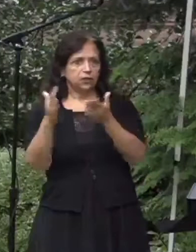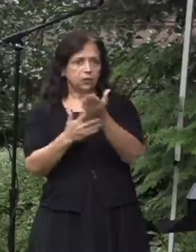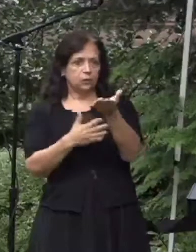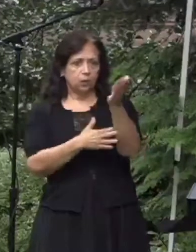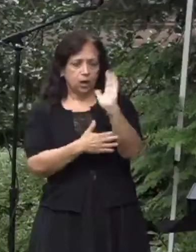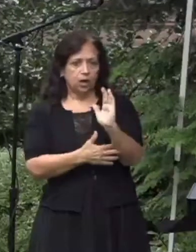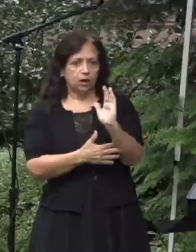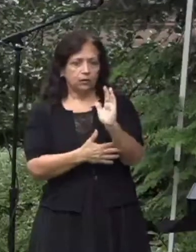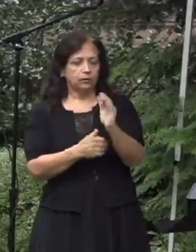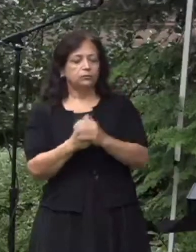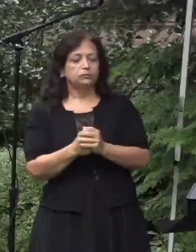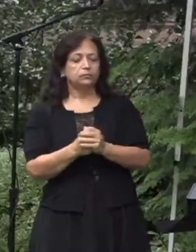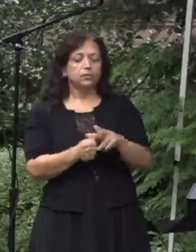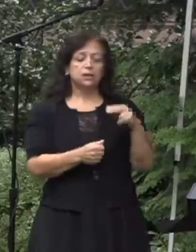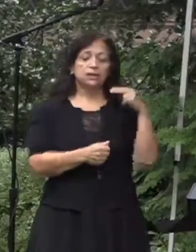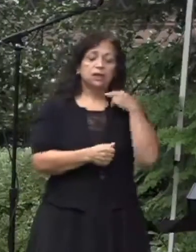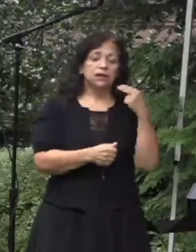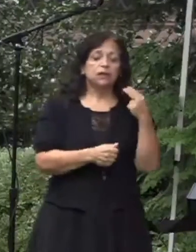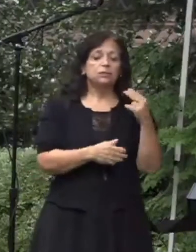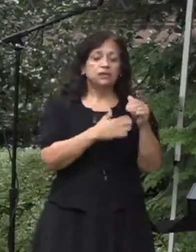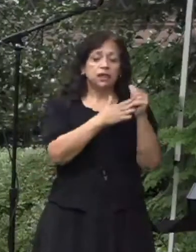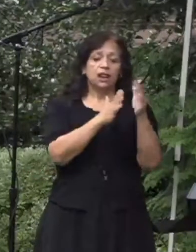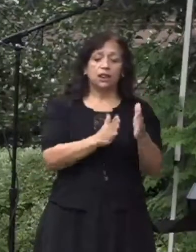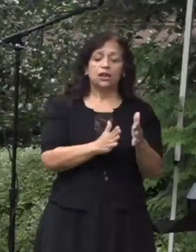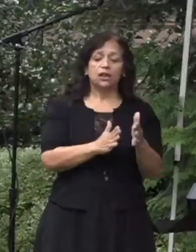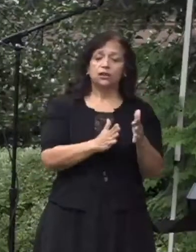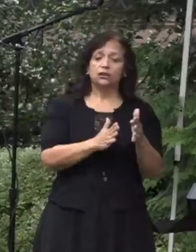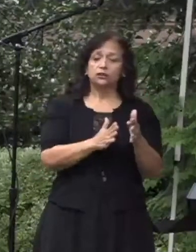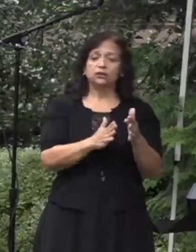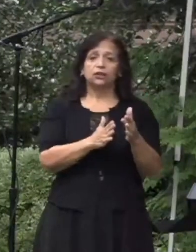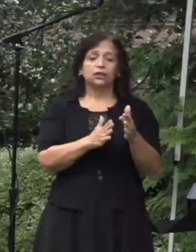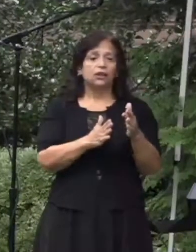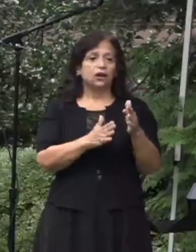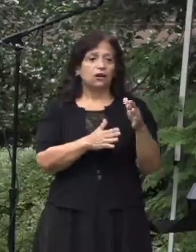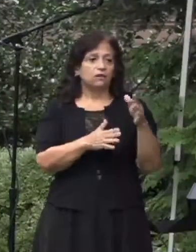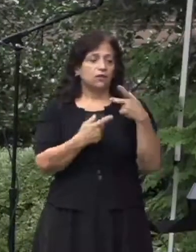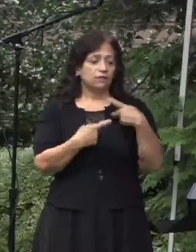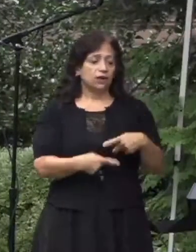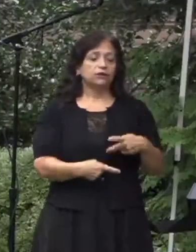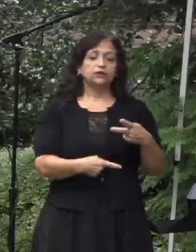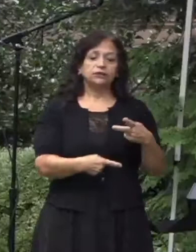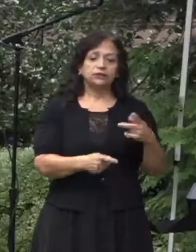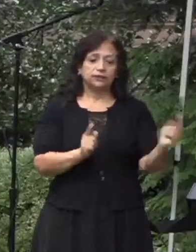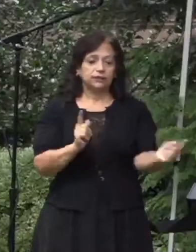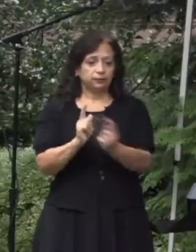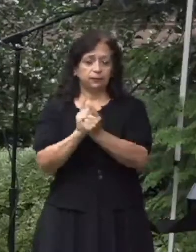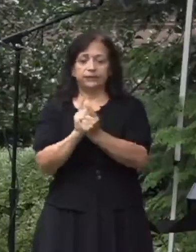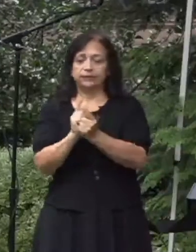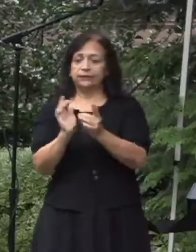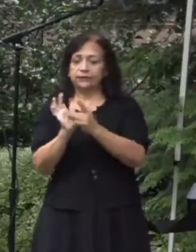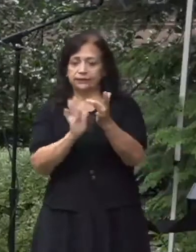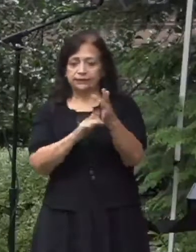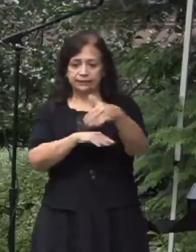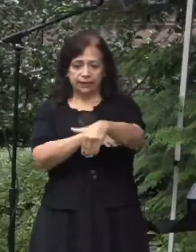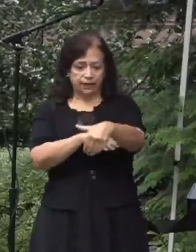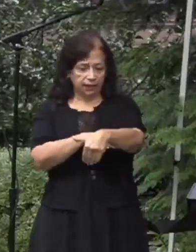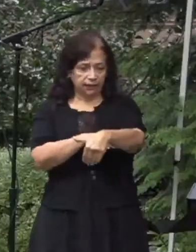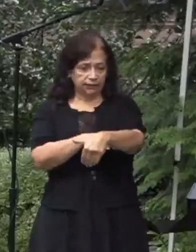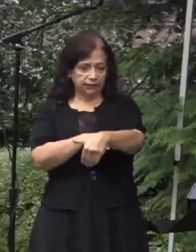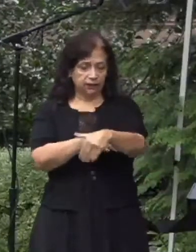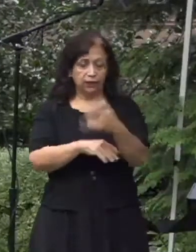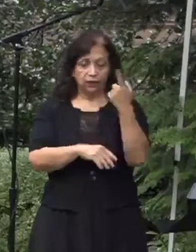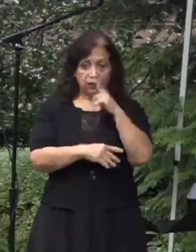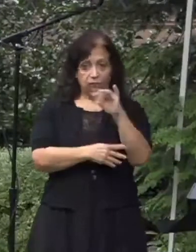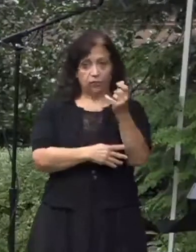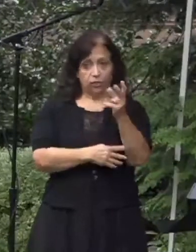God. Nicodemus, a leader of the Pharisees who comes to Jesus in the night, and for